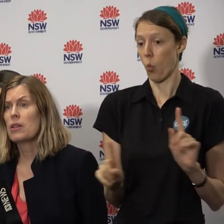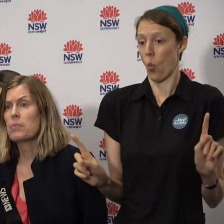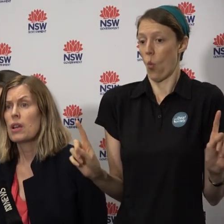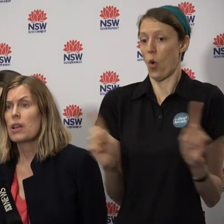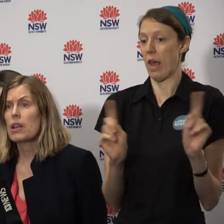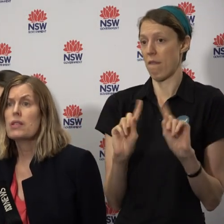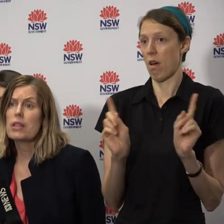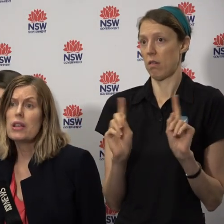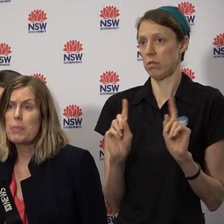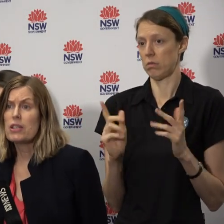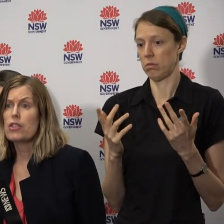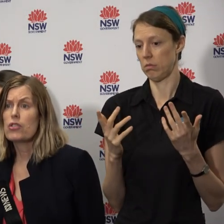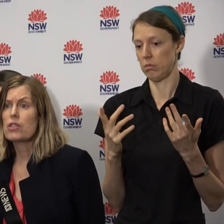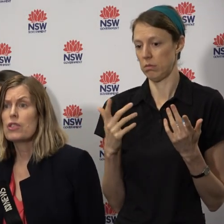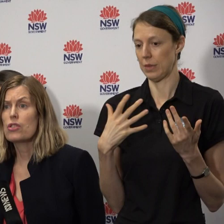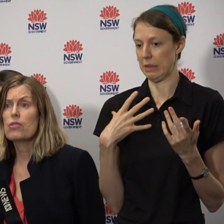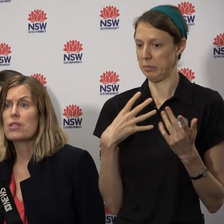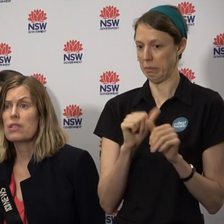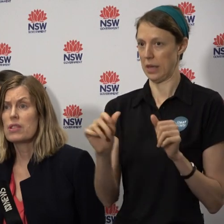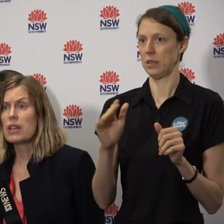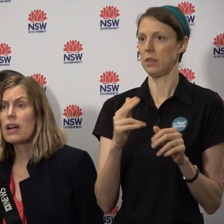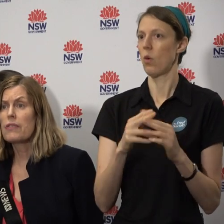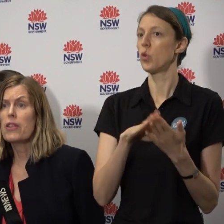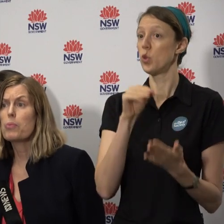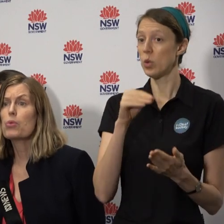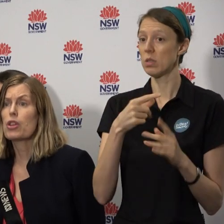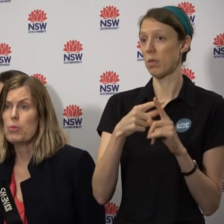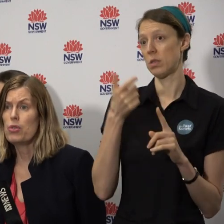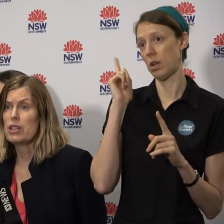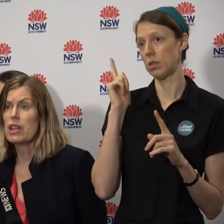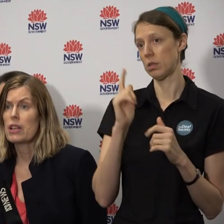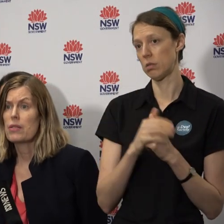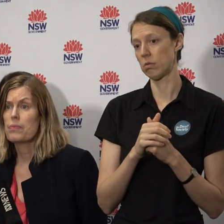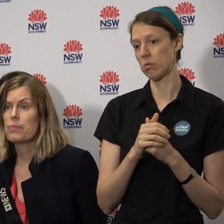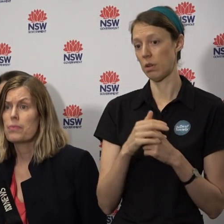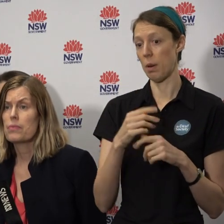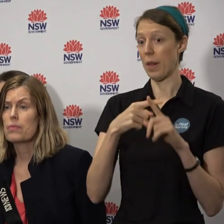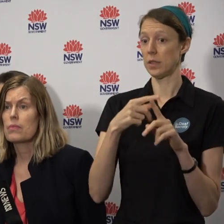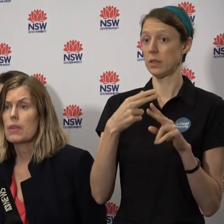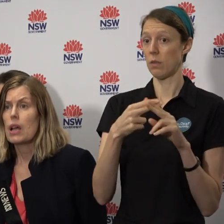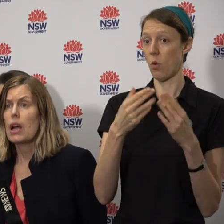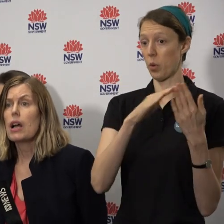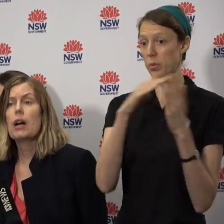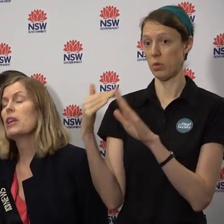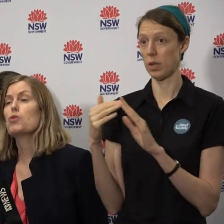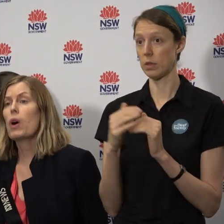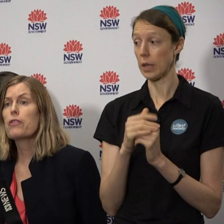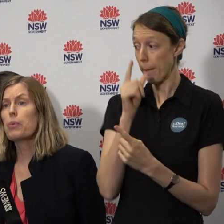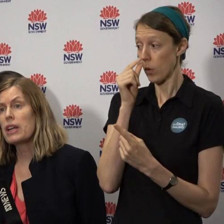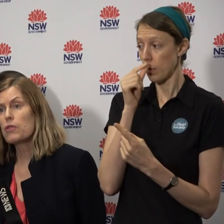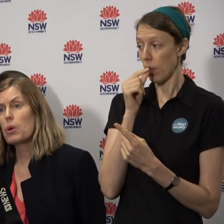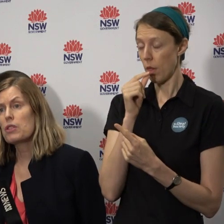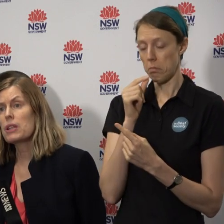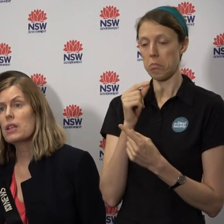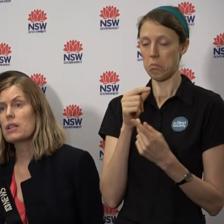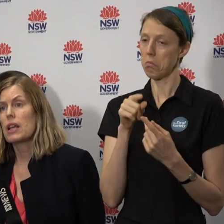is in the best interest of the students and staff and the broader community. Is that a distinct possibility? It's one of the